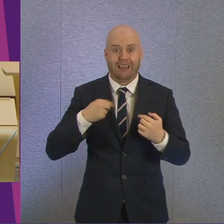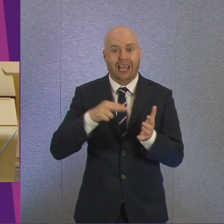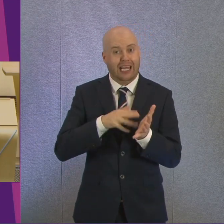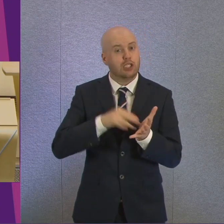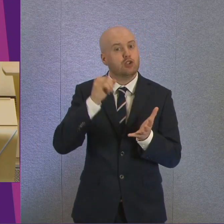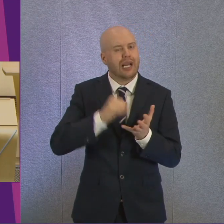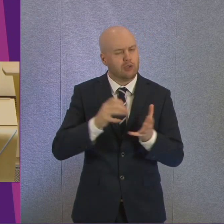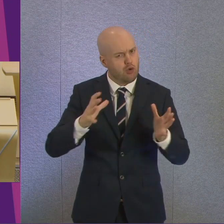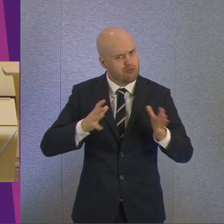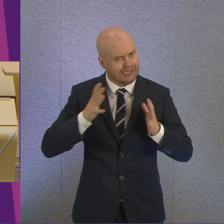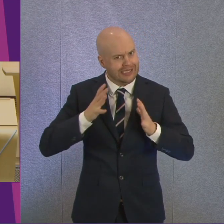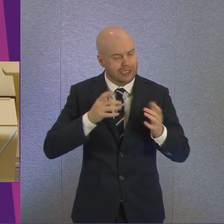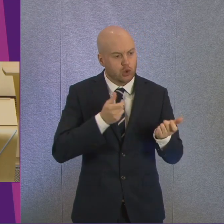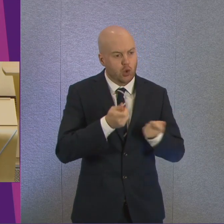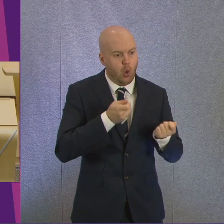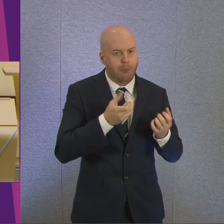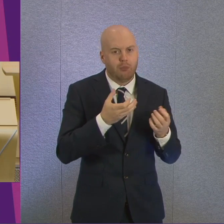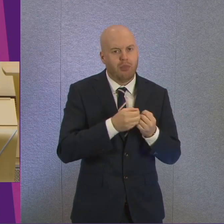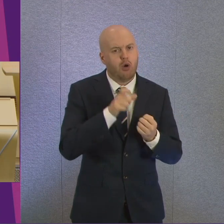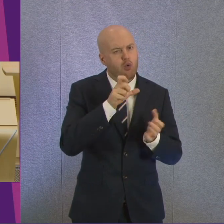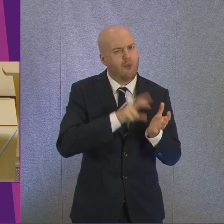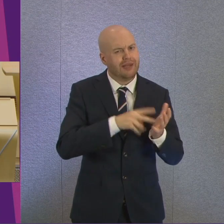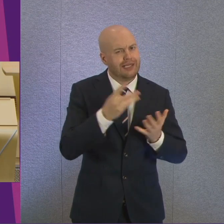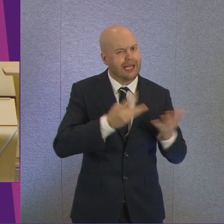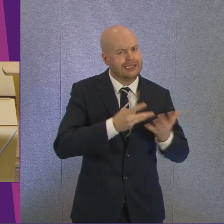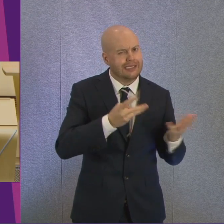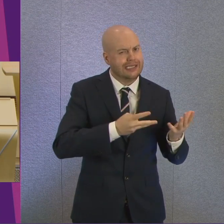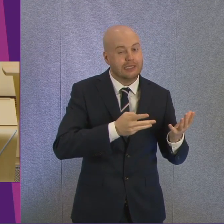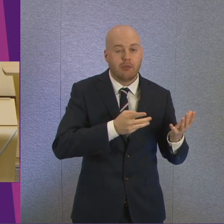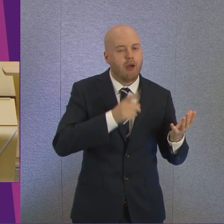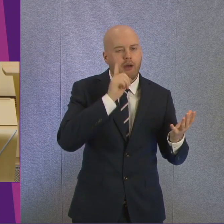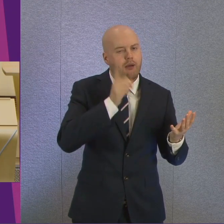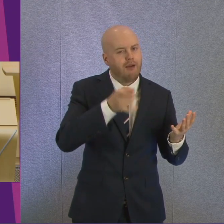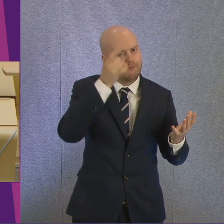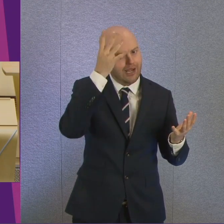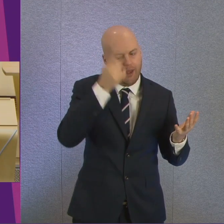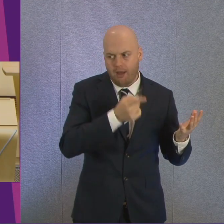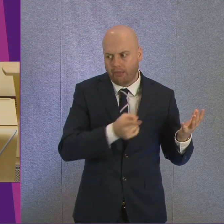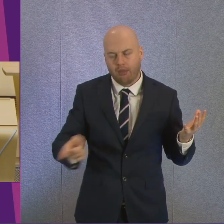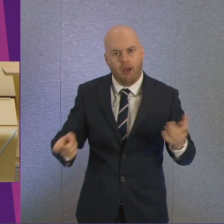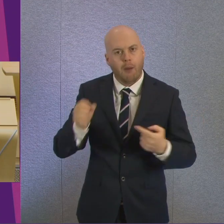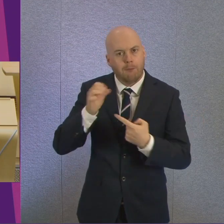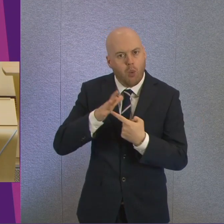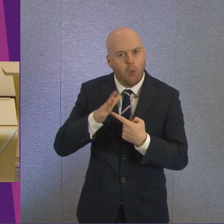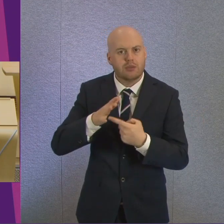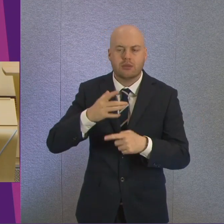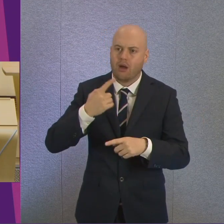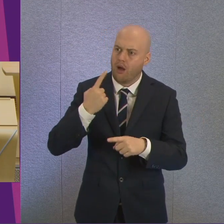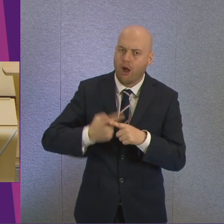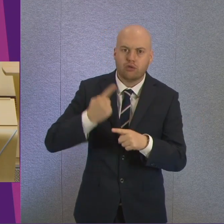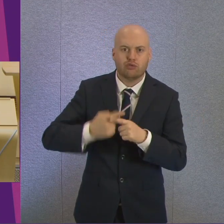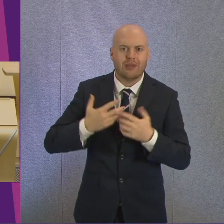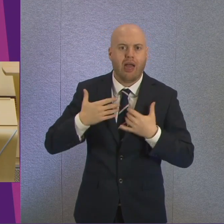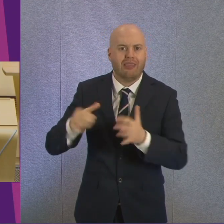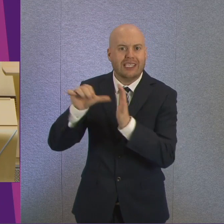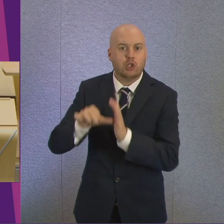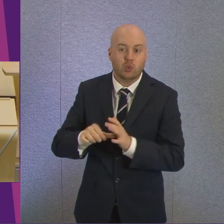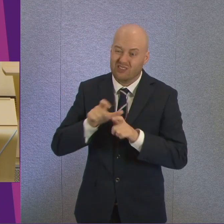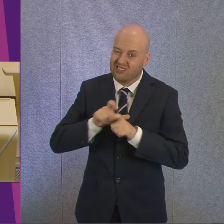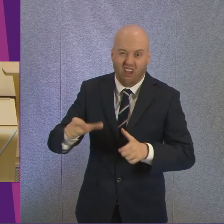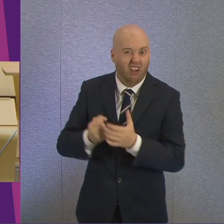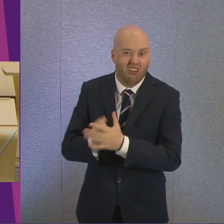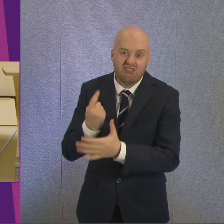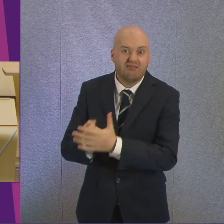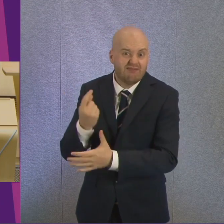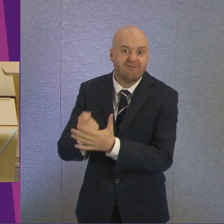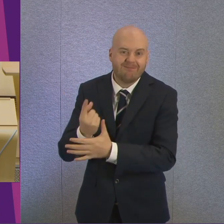with COVID-19, but it remains open for all those other important and urgent health issues that it does so well to care